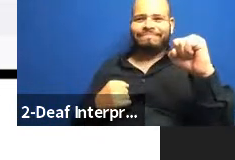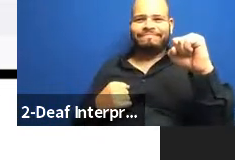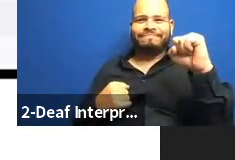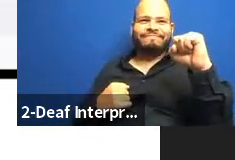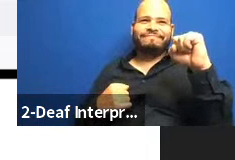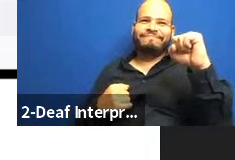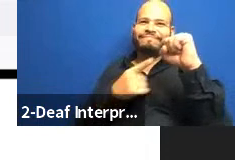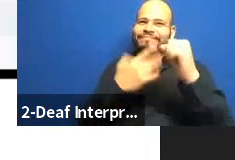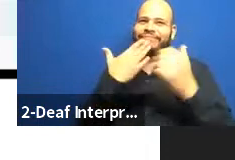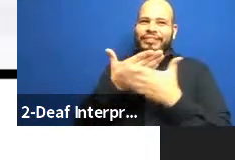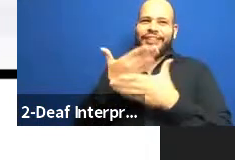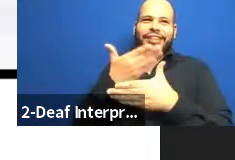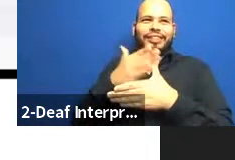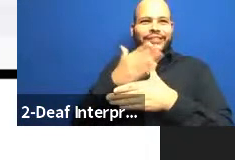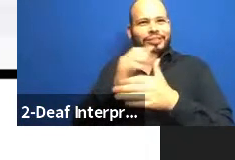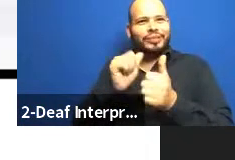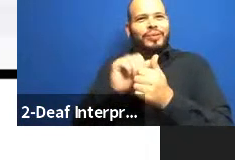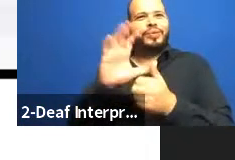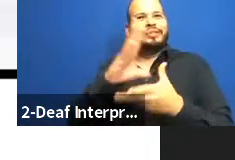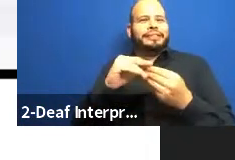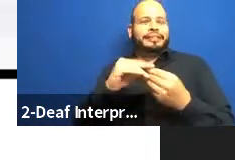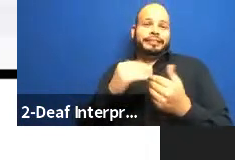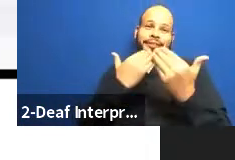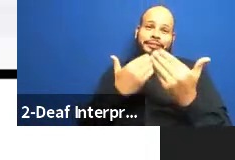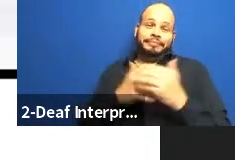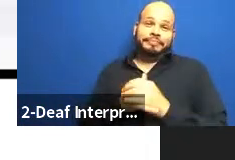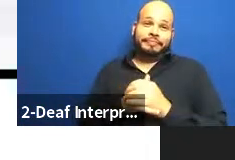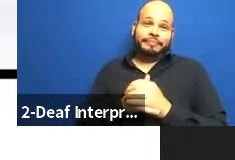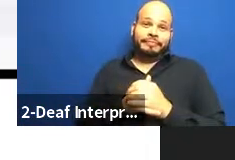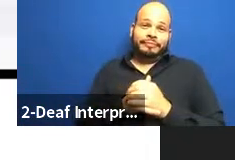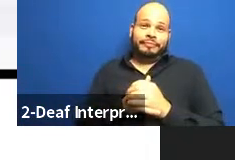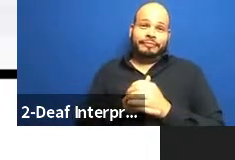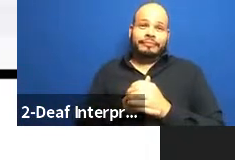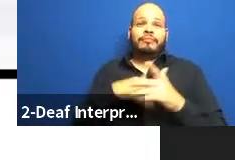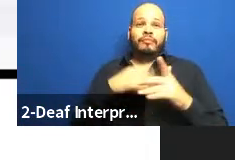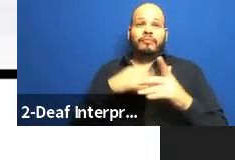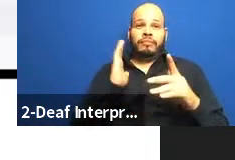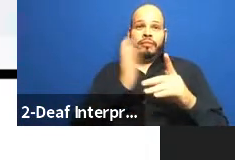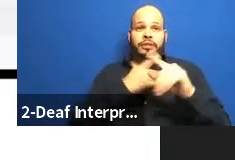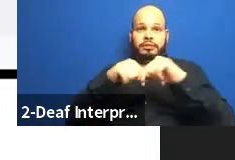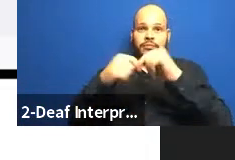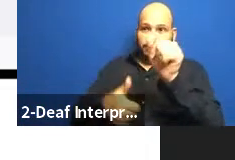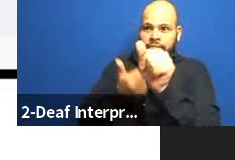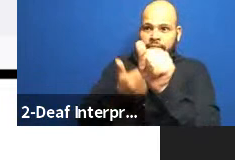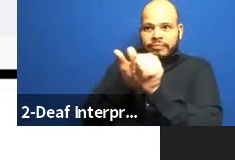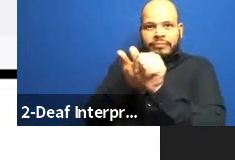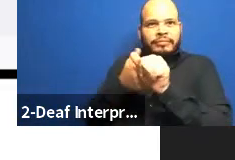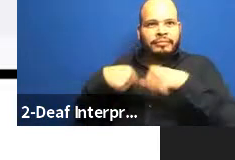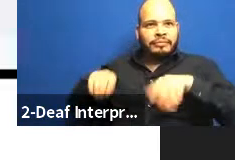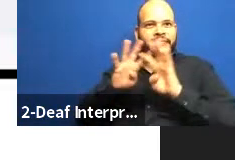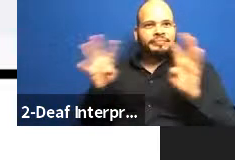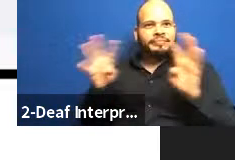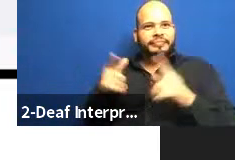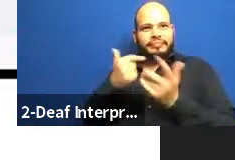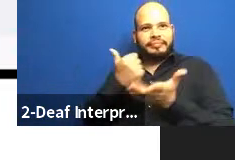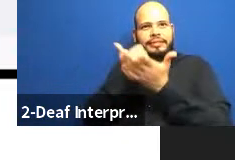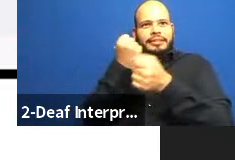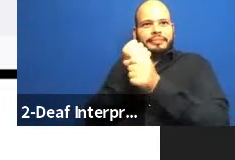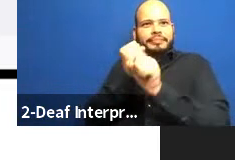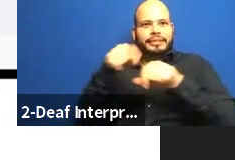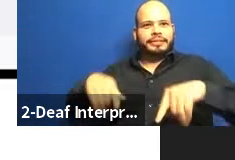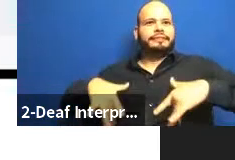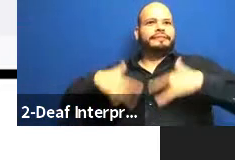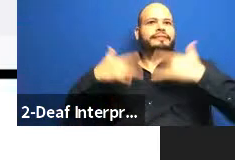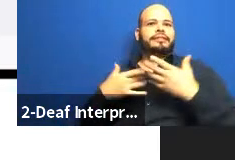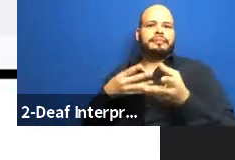event run so smoothly. If you do want to rewind or rewatch or share today's panel, it will be available on